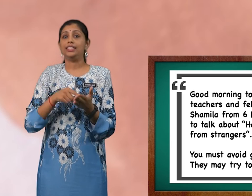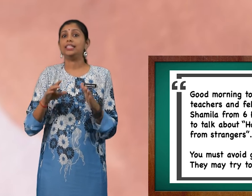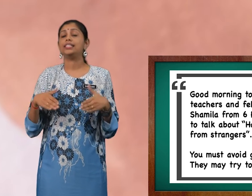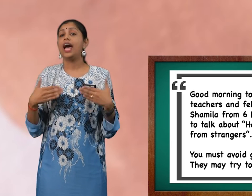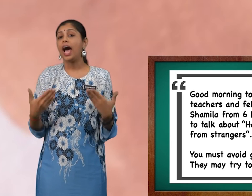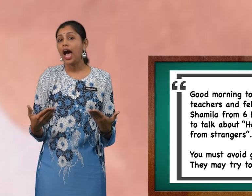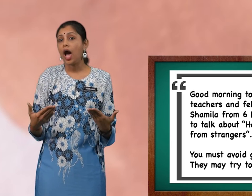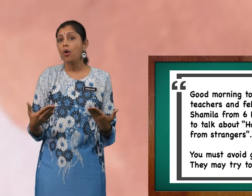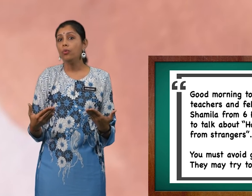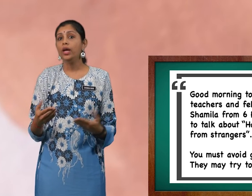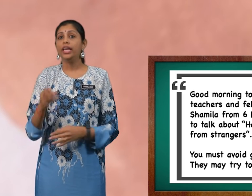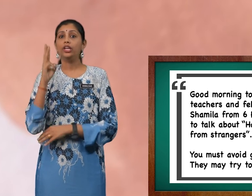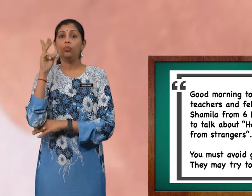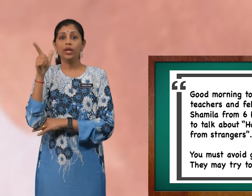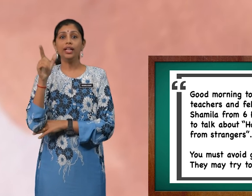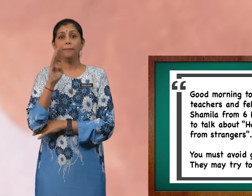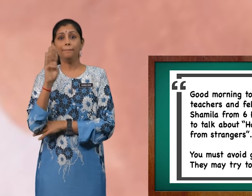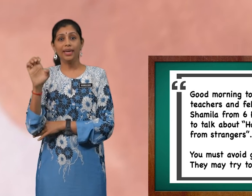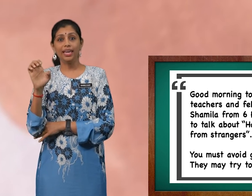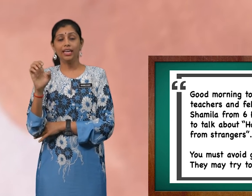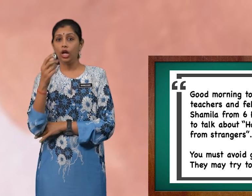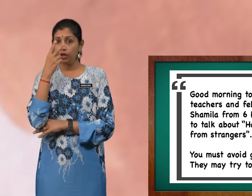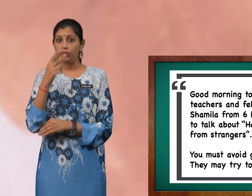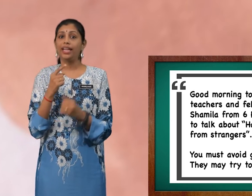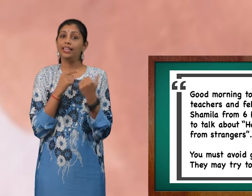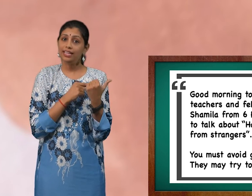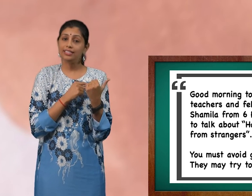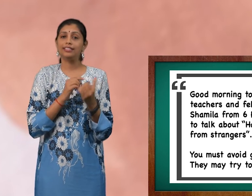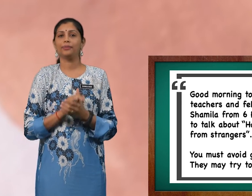is how it will be. Look at this.